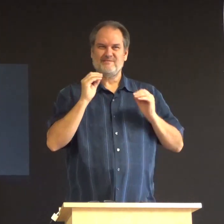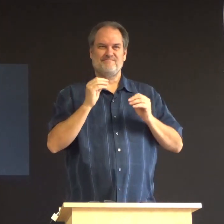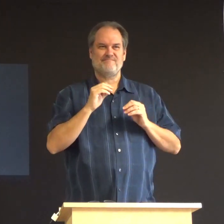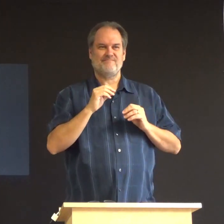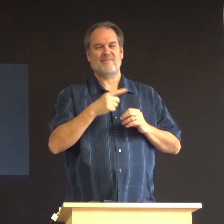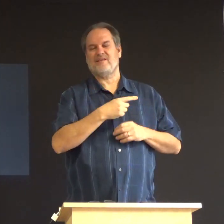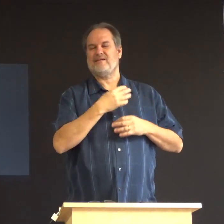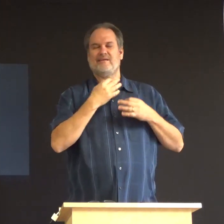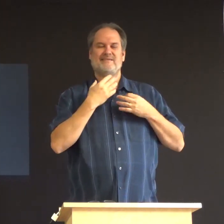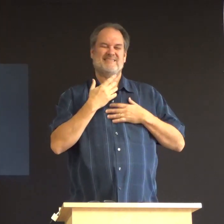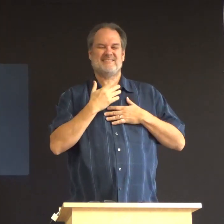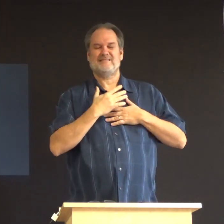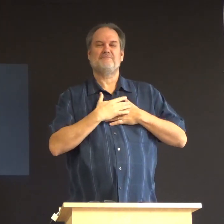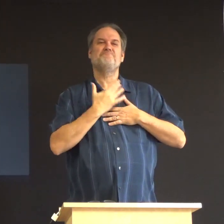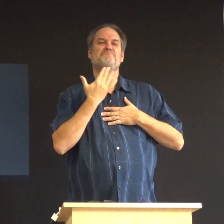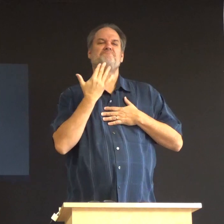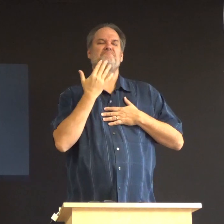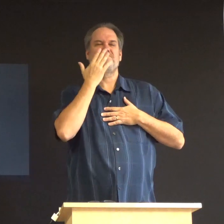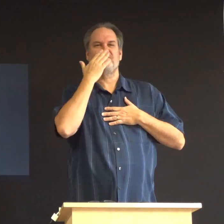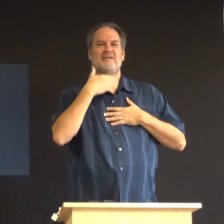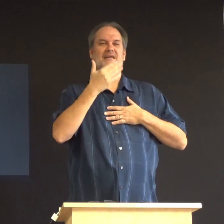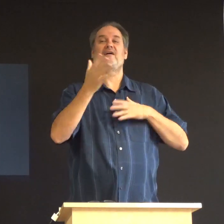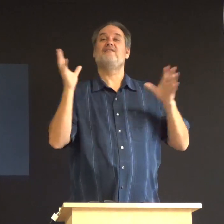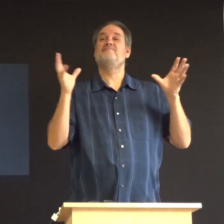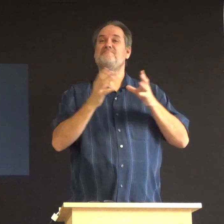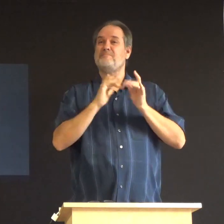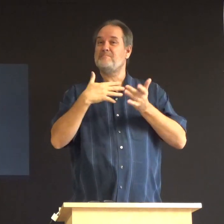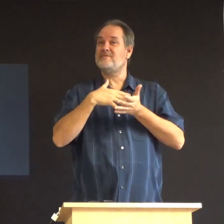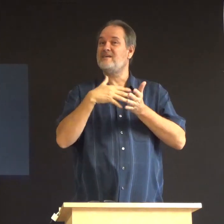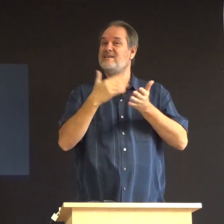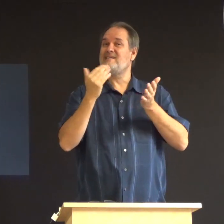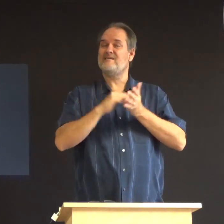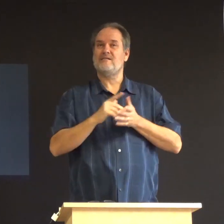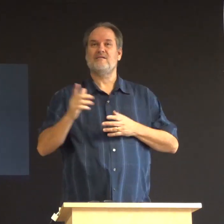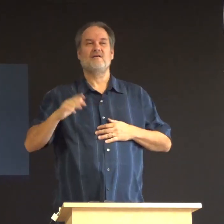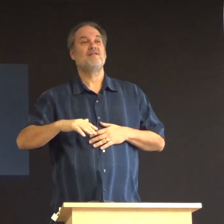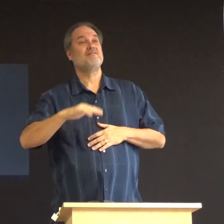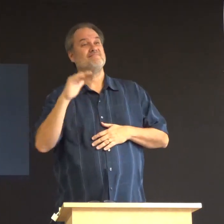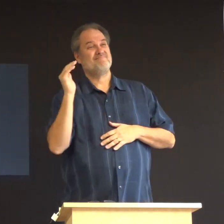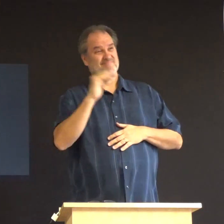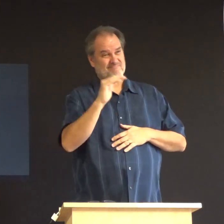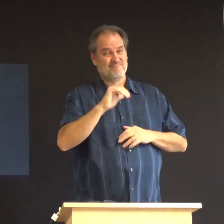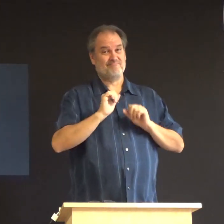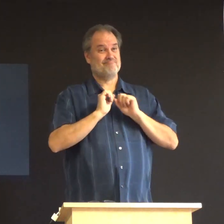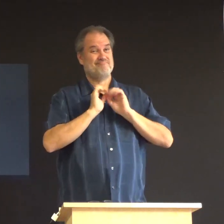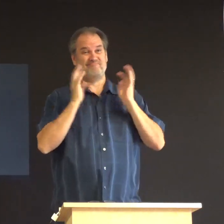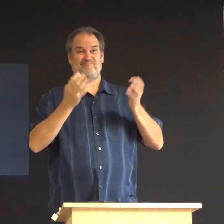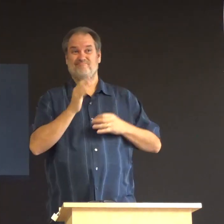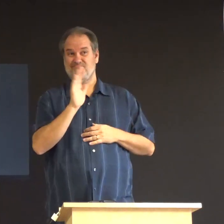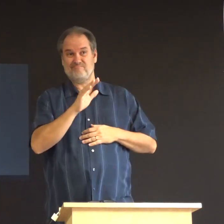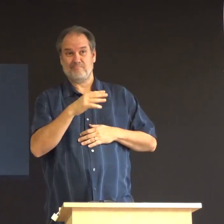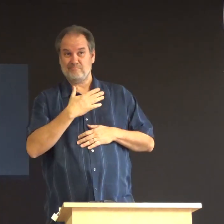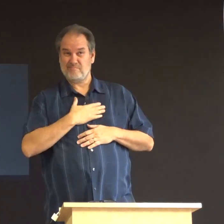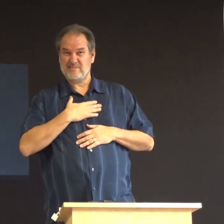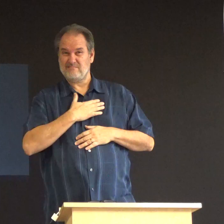Should I preach? Should I teach?" Anyway, you get the other for Bible study.